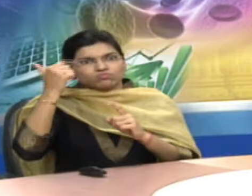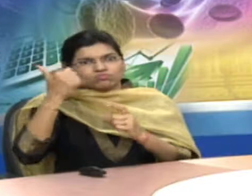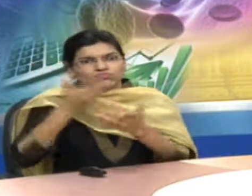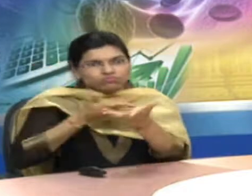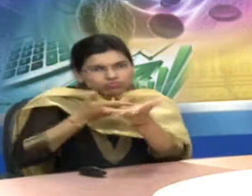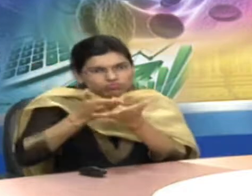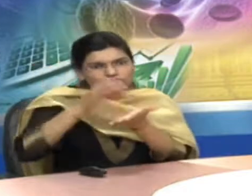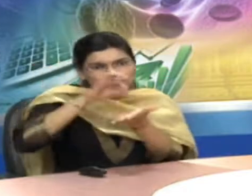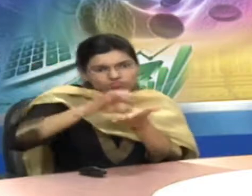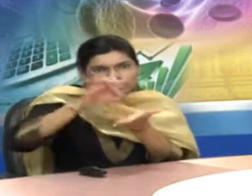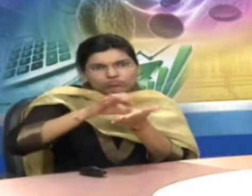intelligent.